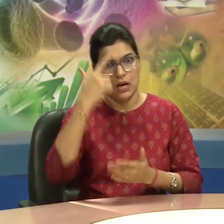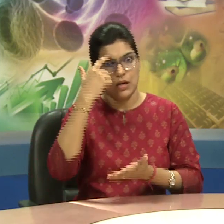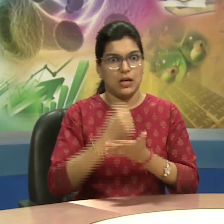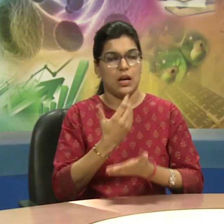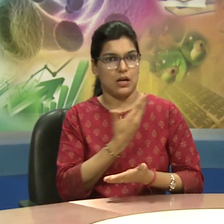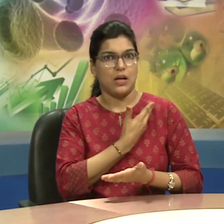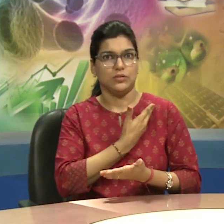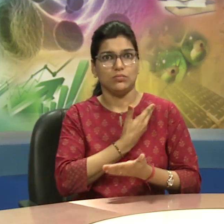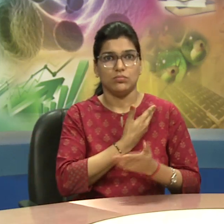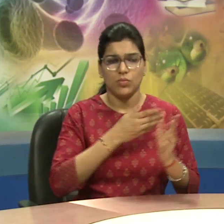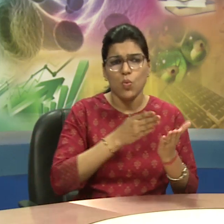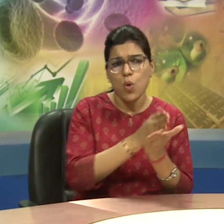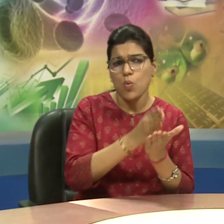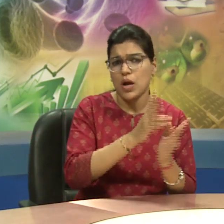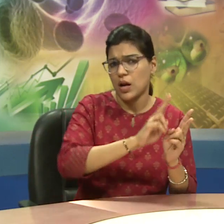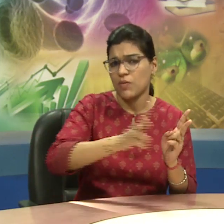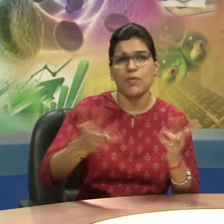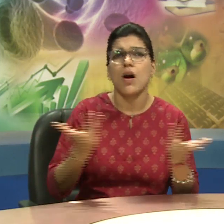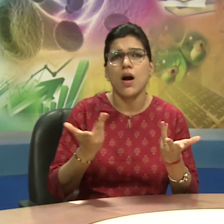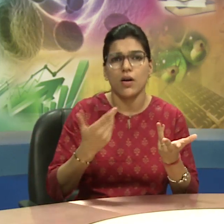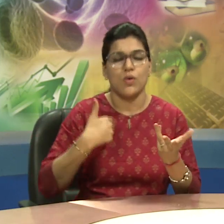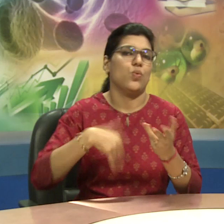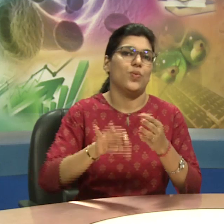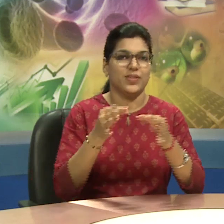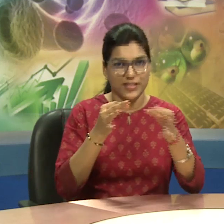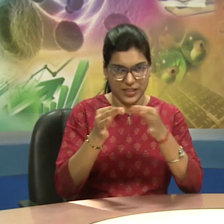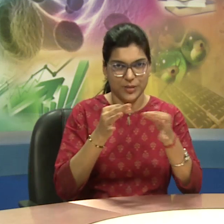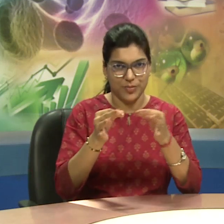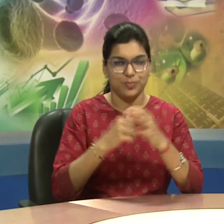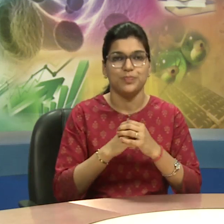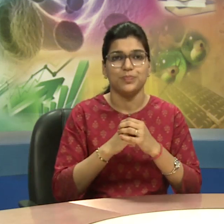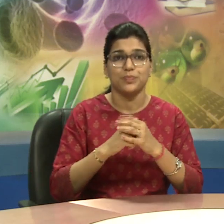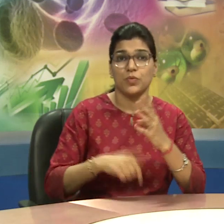Third, state the meaning of the term consumerism.